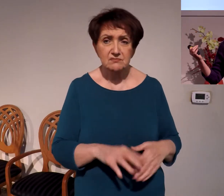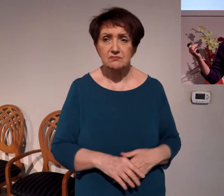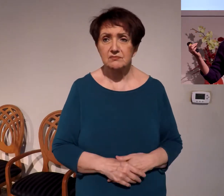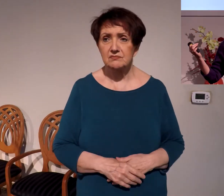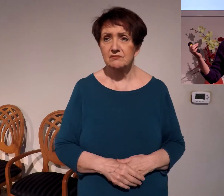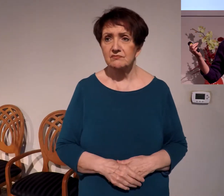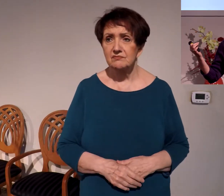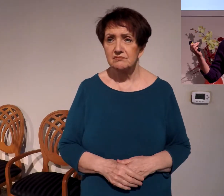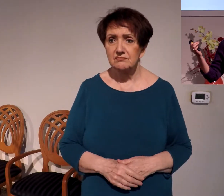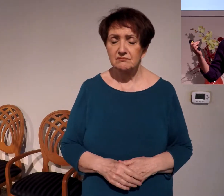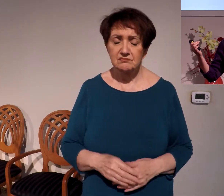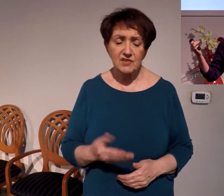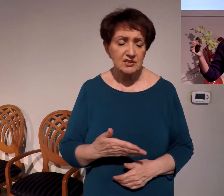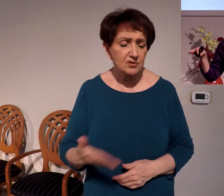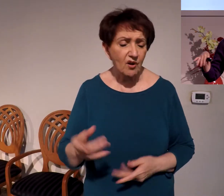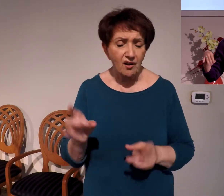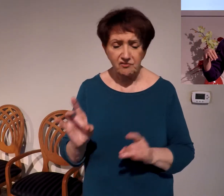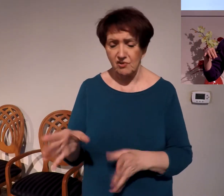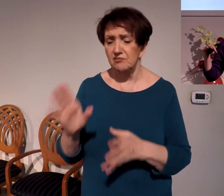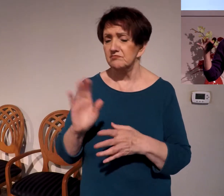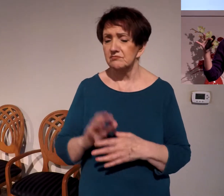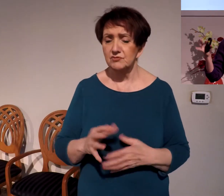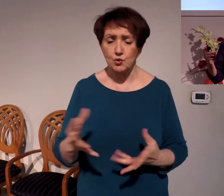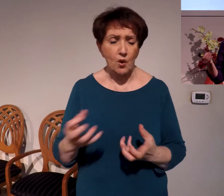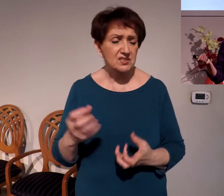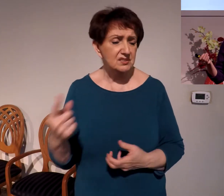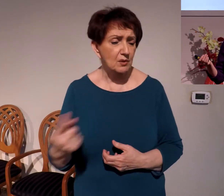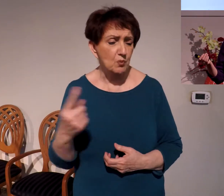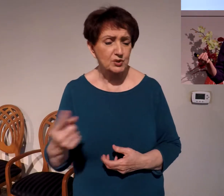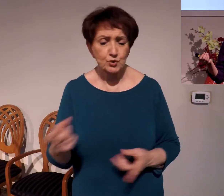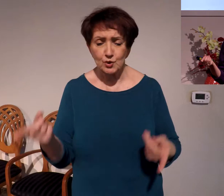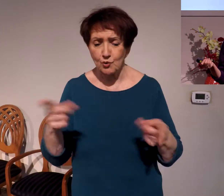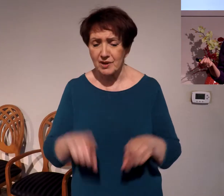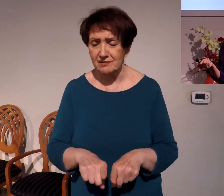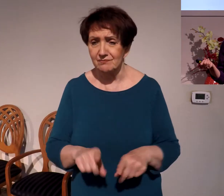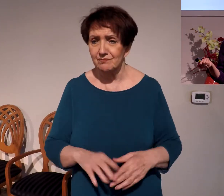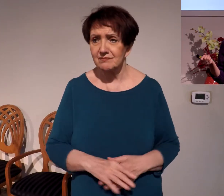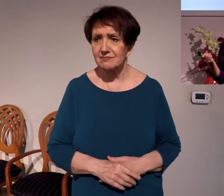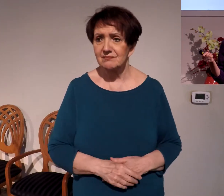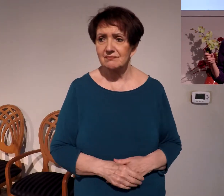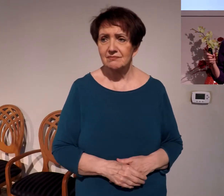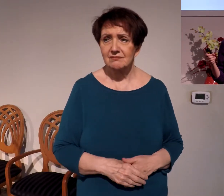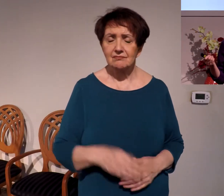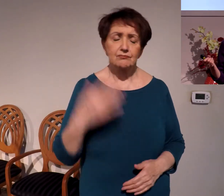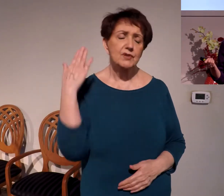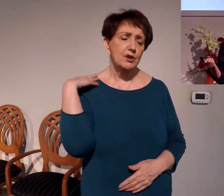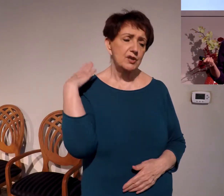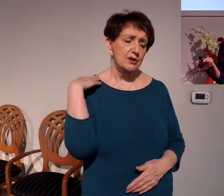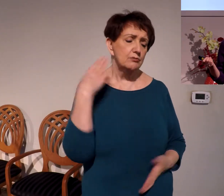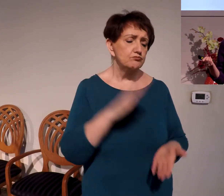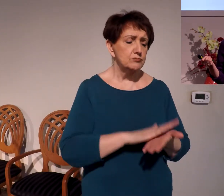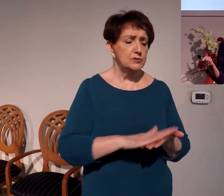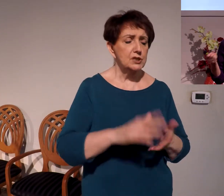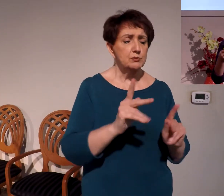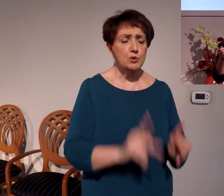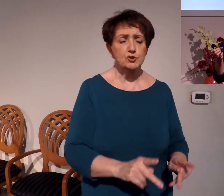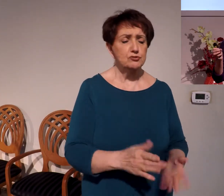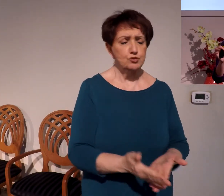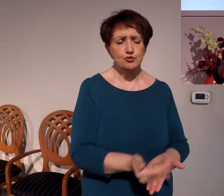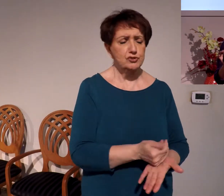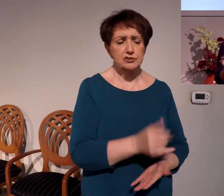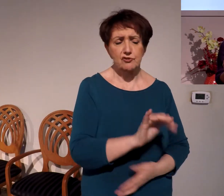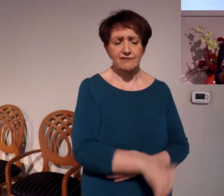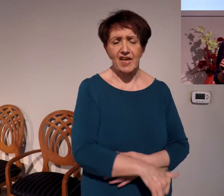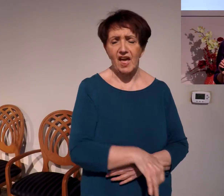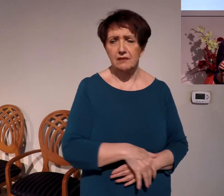awful it is. Right? Somebody to pat you on the back, say, there, you're a nice person, you don't deserve this. All of which